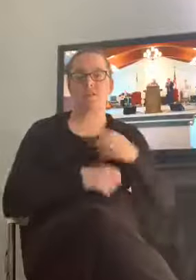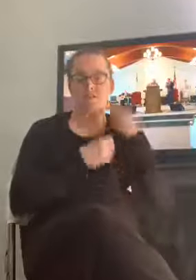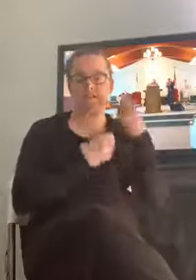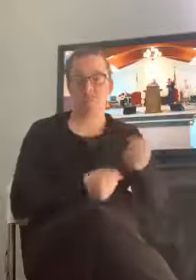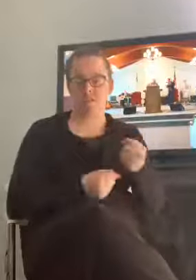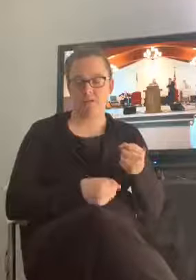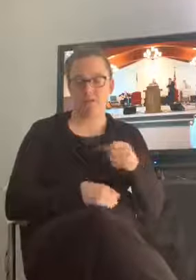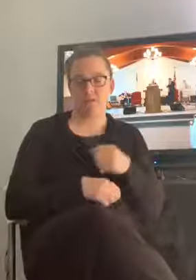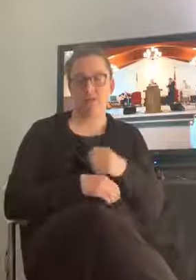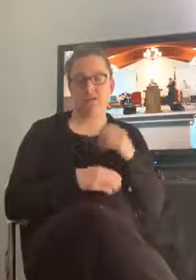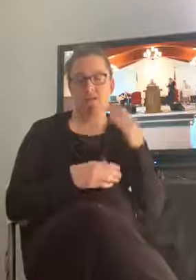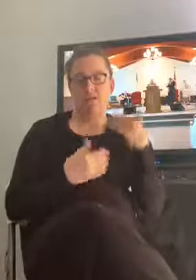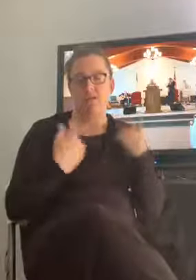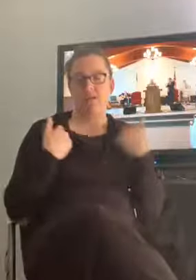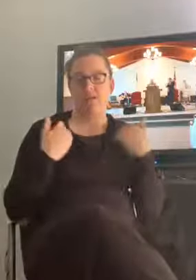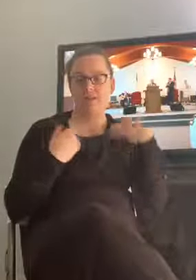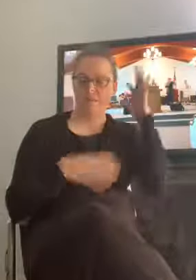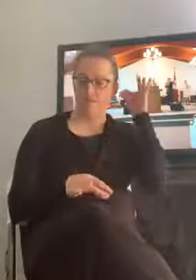in Him.